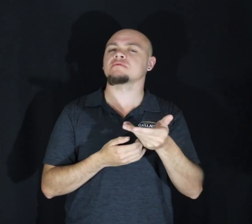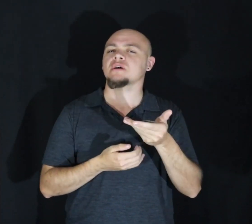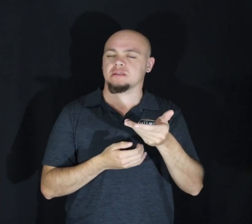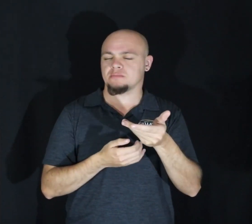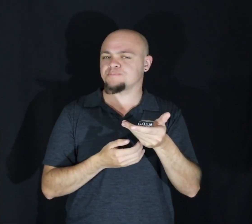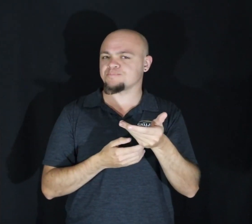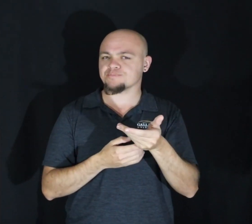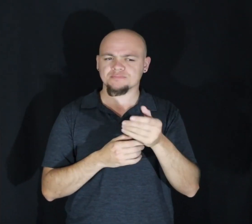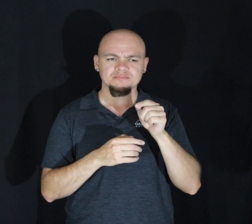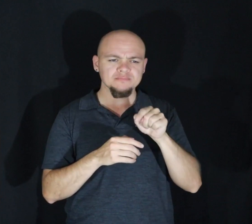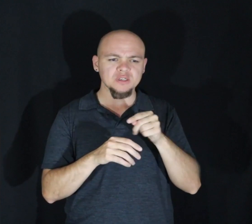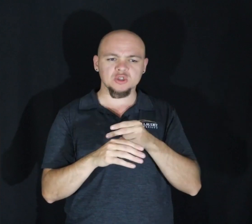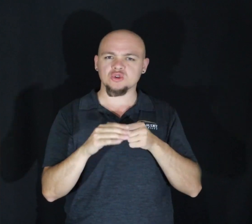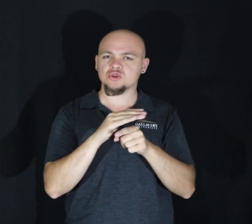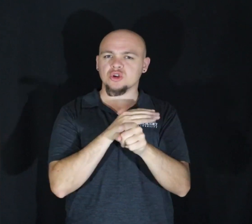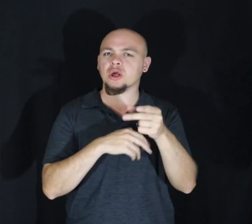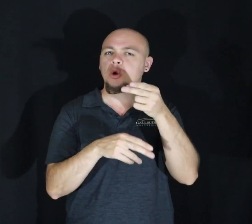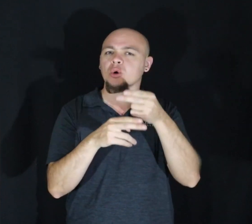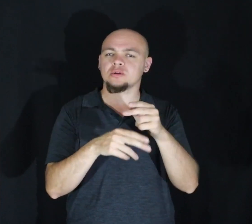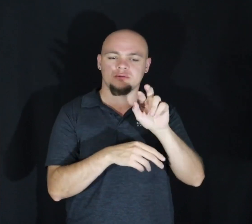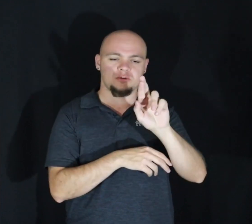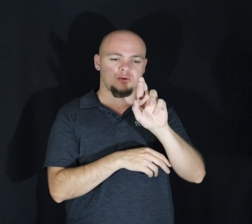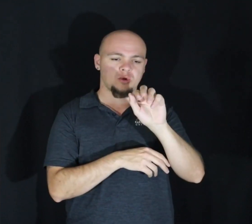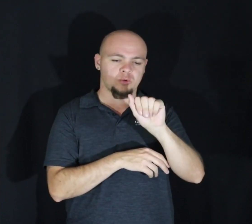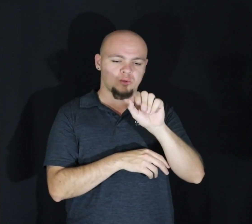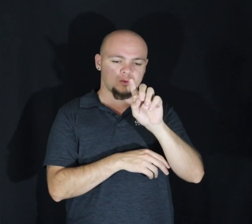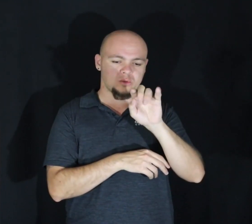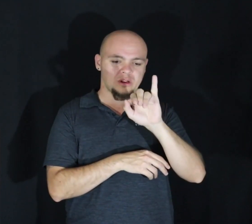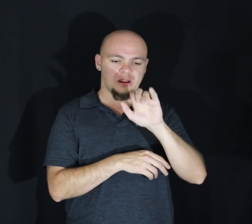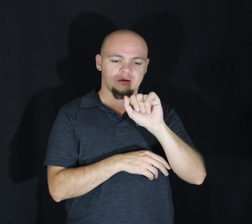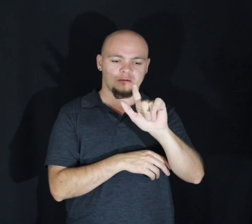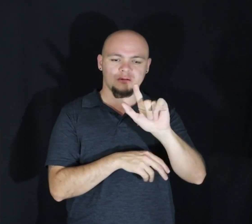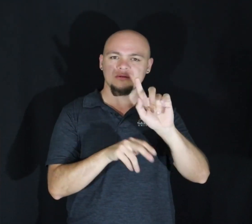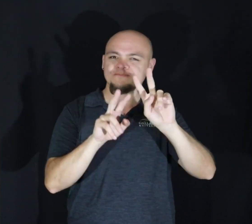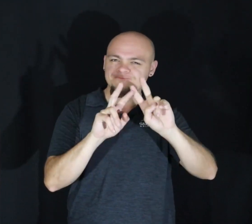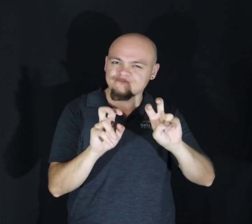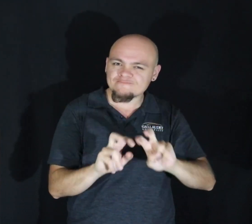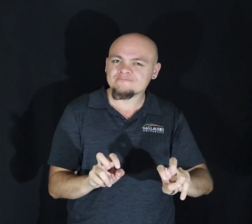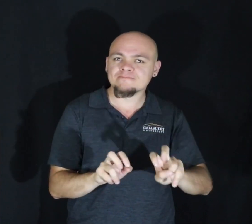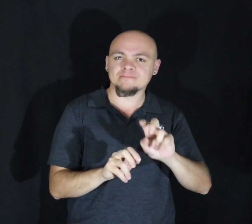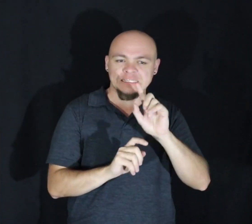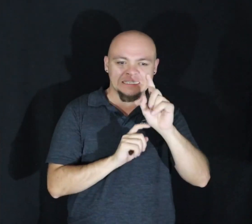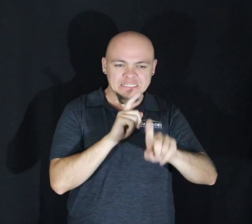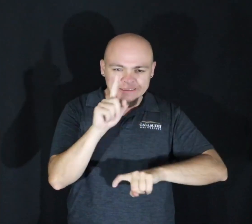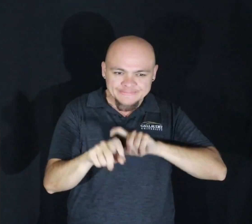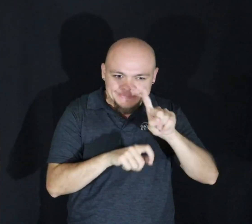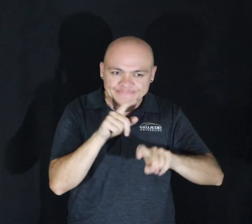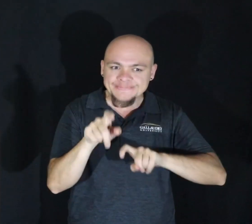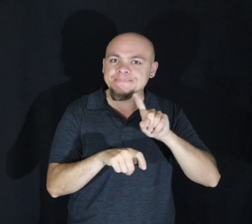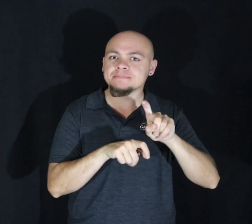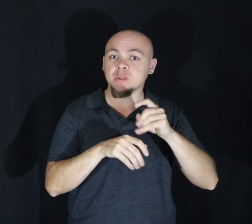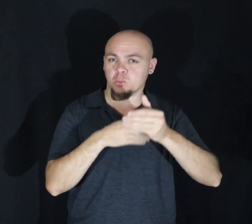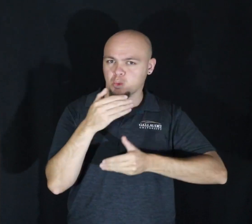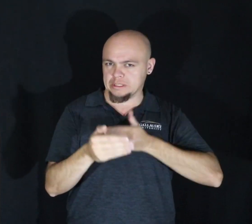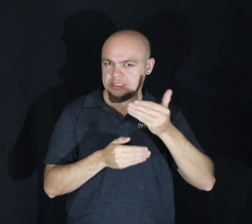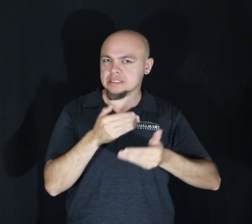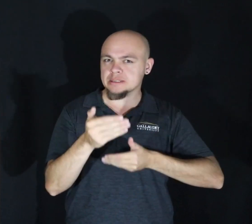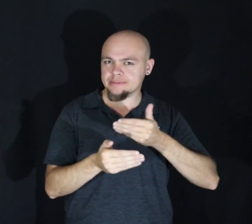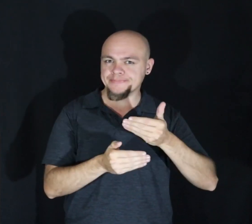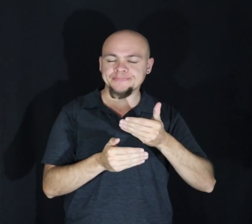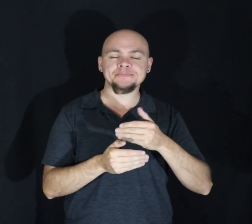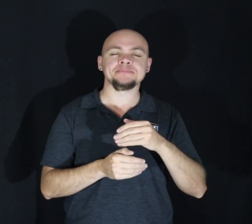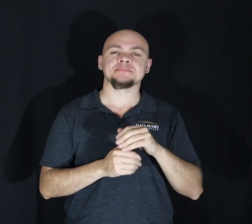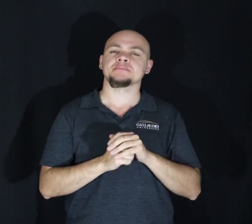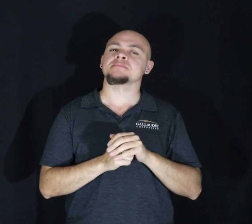journey of what I'm calling radical interrogation, where it's a process of asking these questions where you really